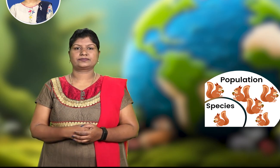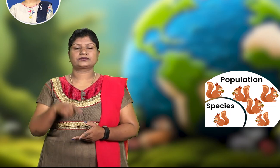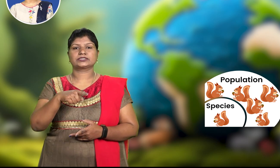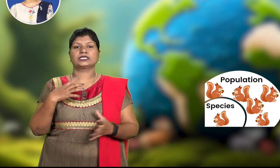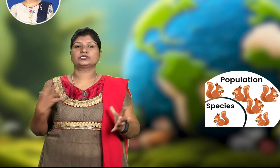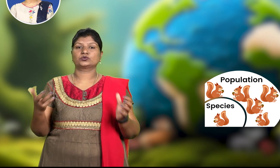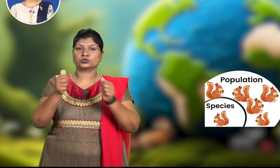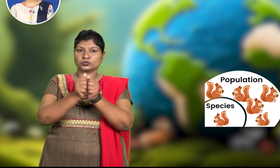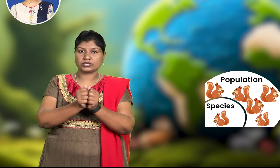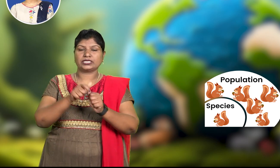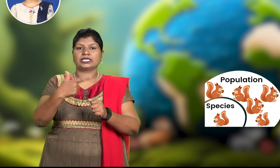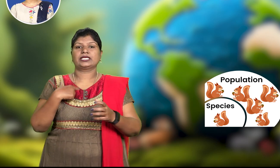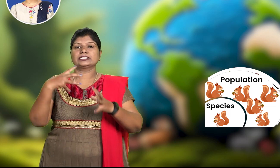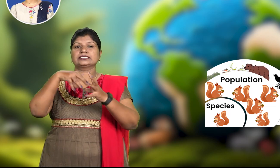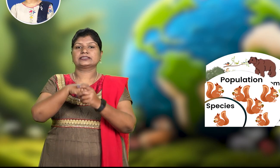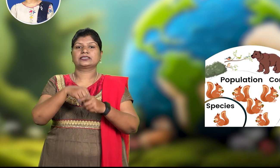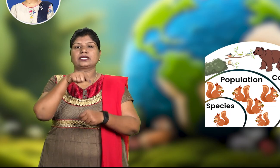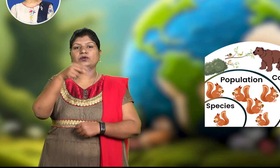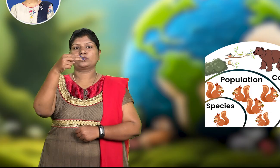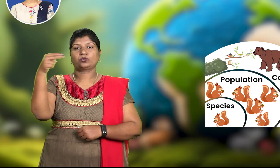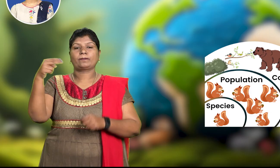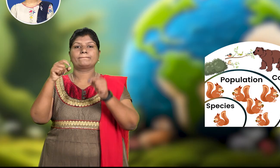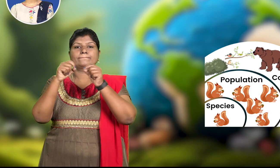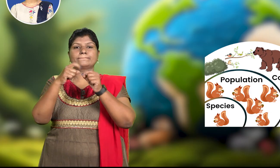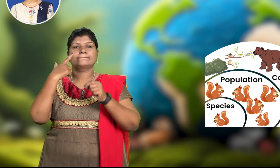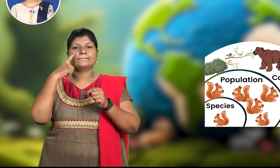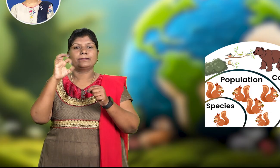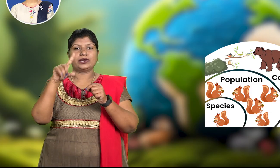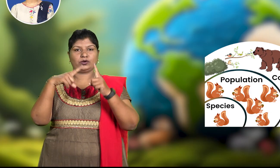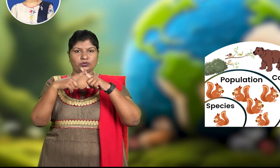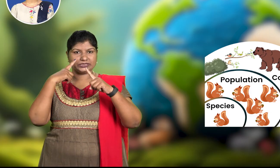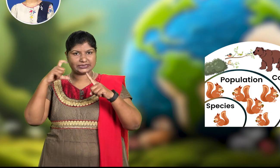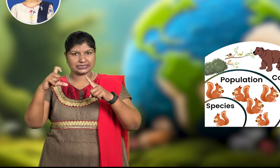together constitute a biotic community.